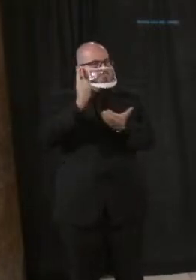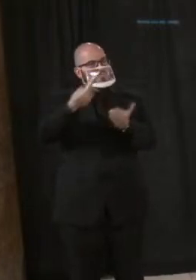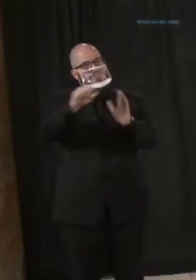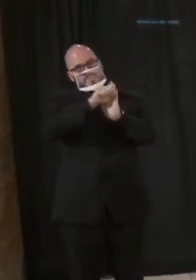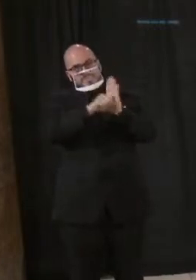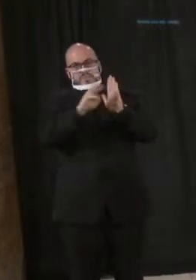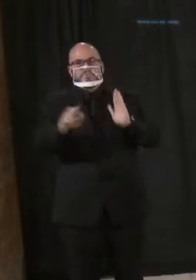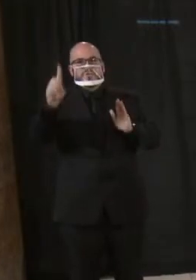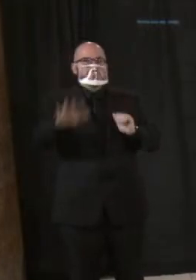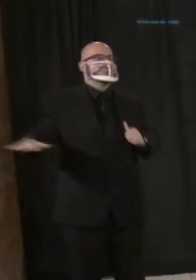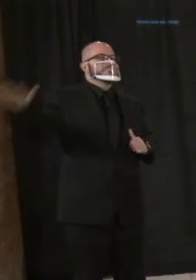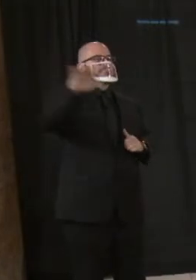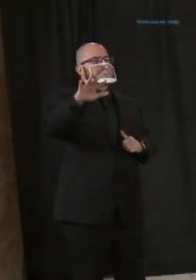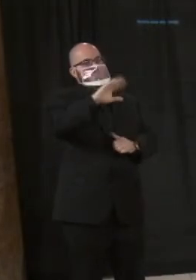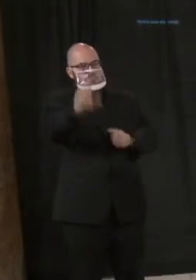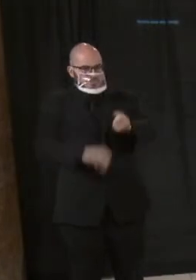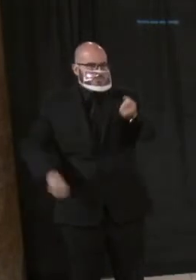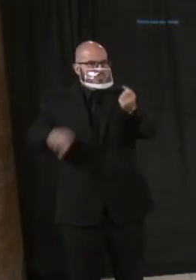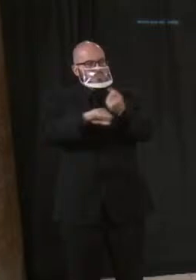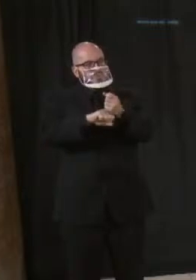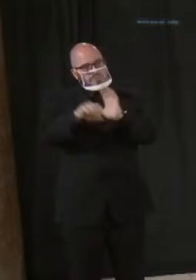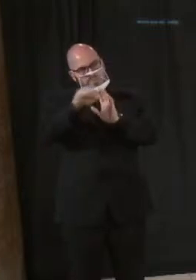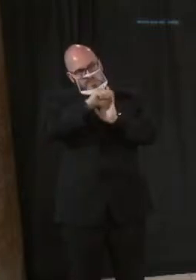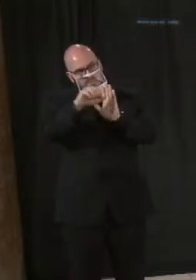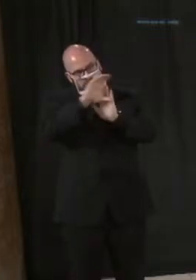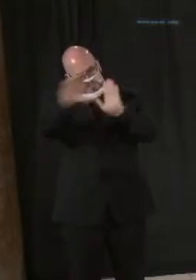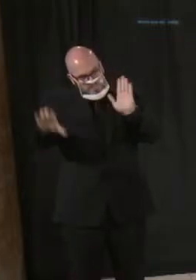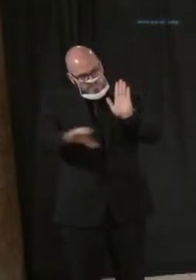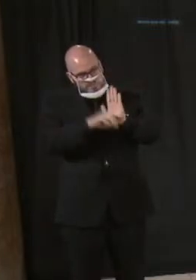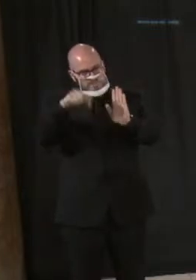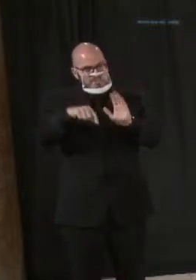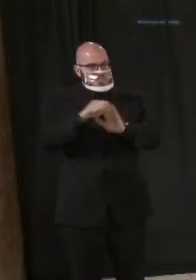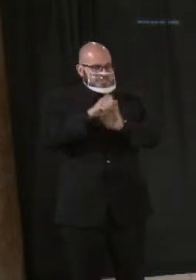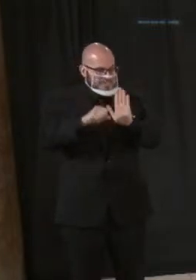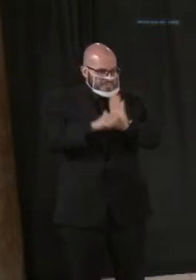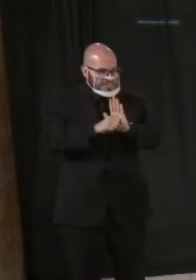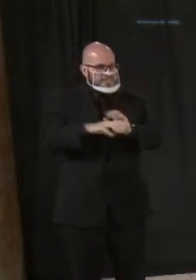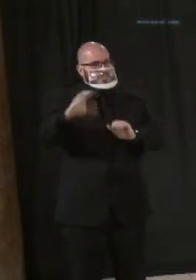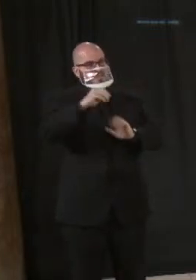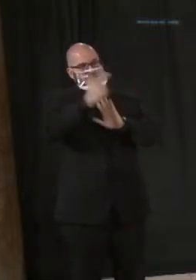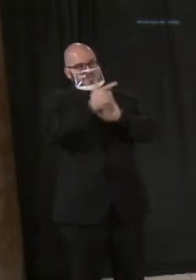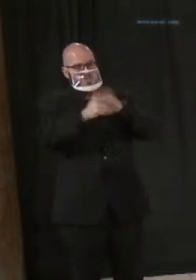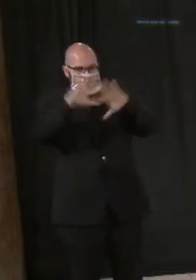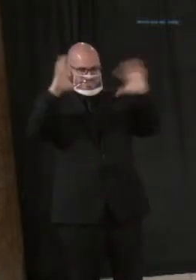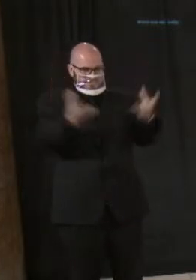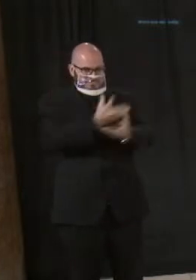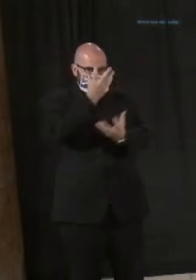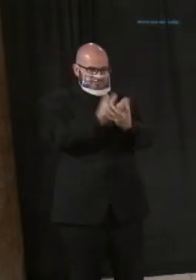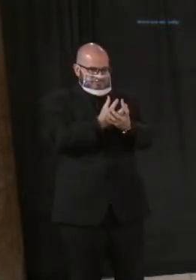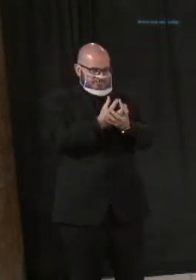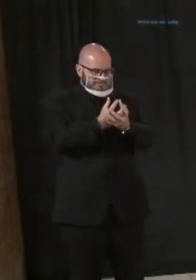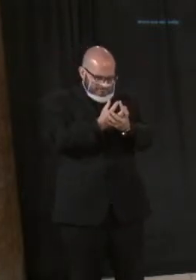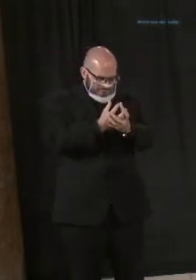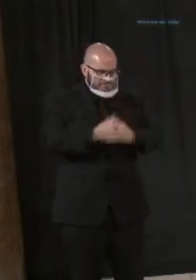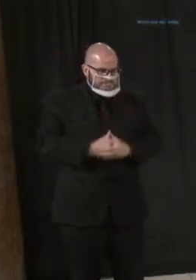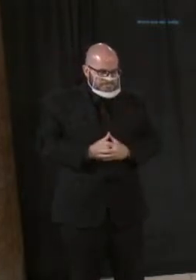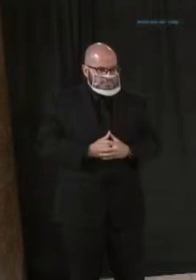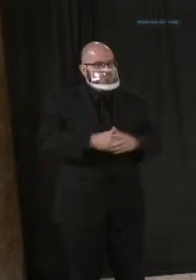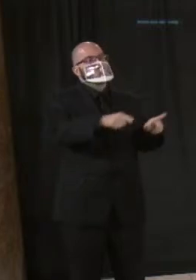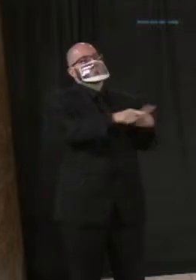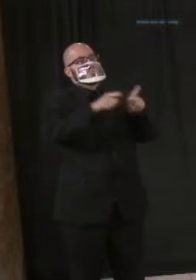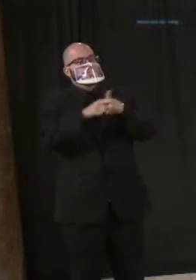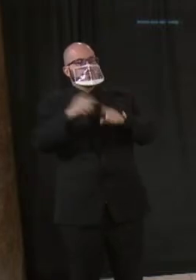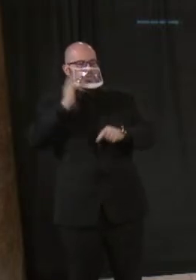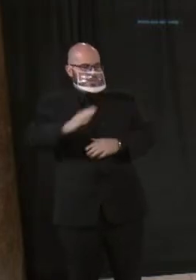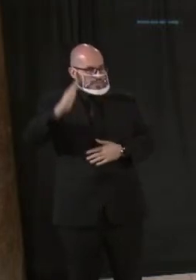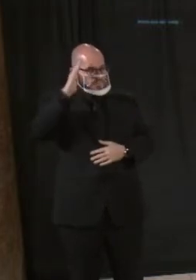of Maryland, and support the Constitution and support the Constitution and laws thereon, and laws thereof, and that I will, and that